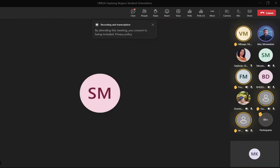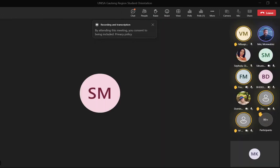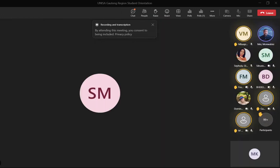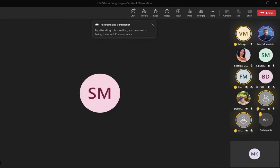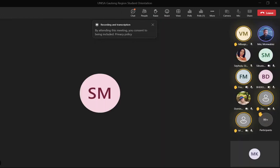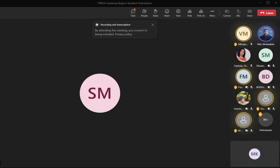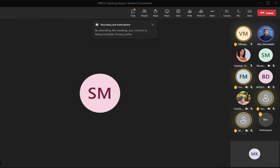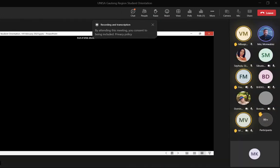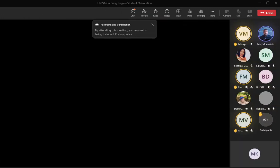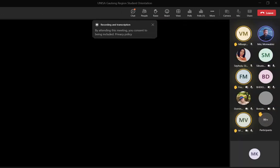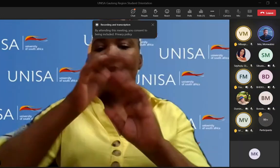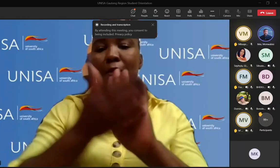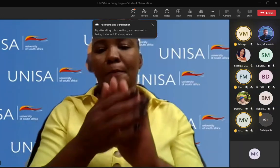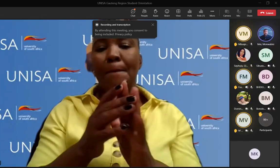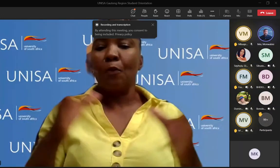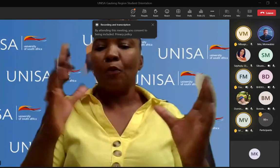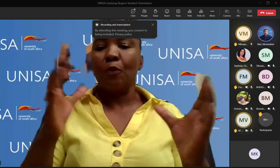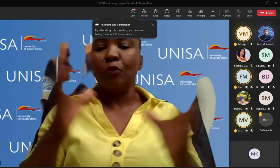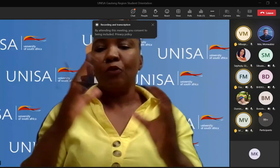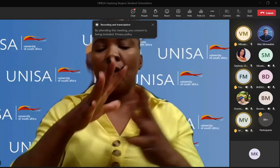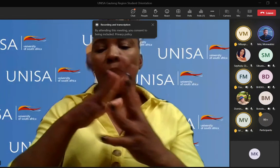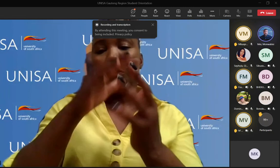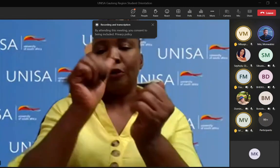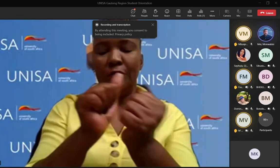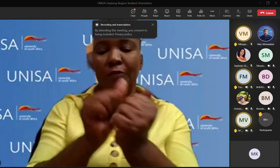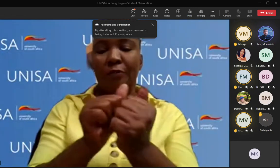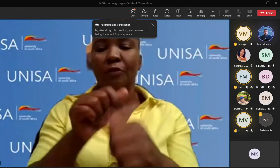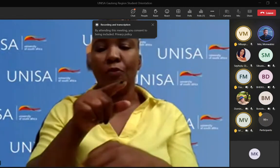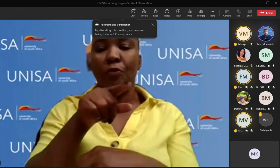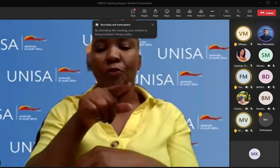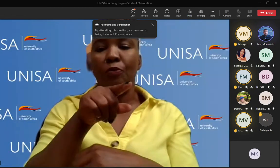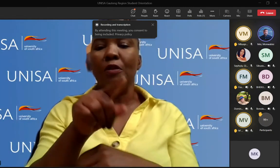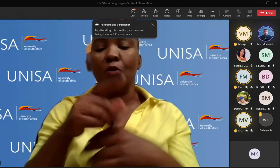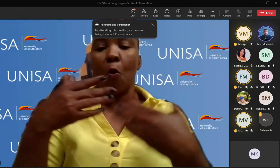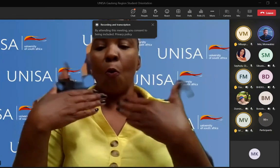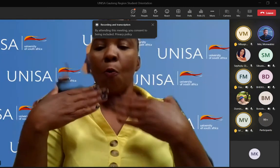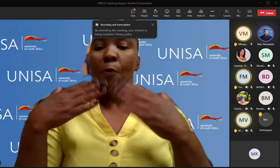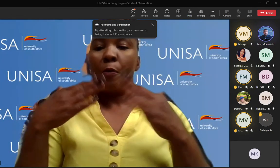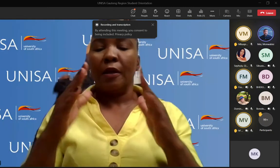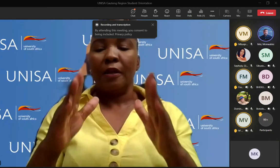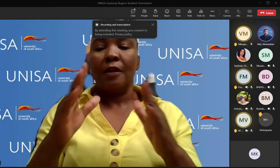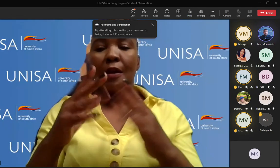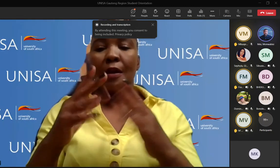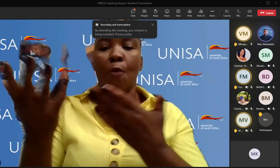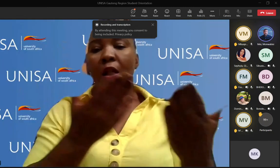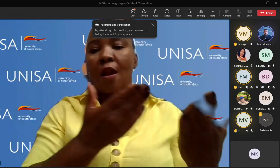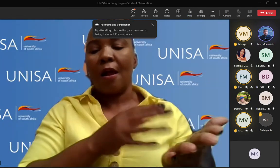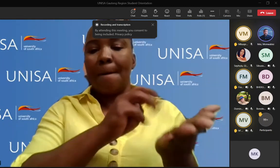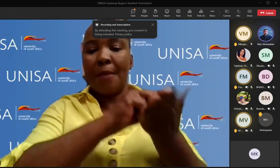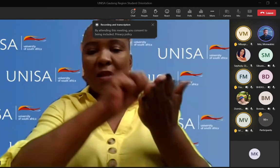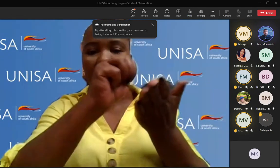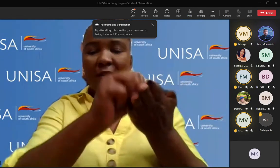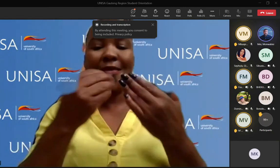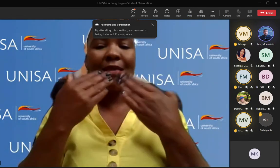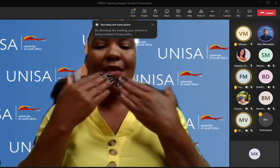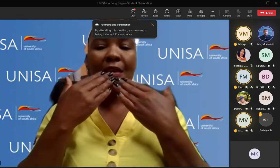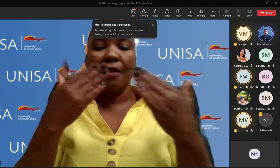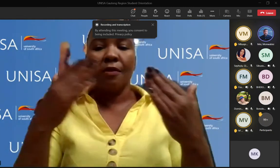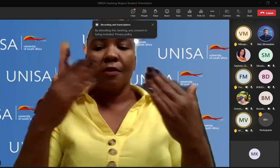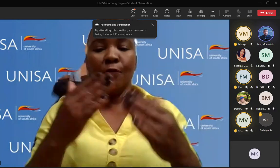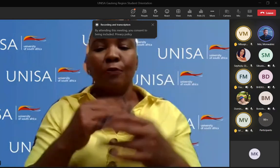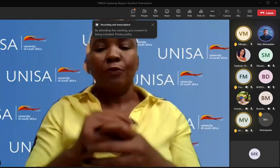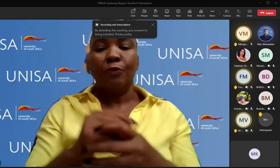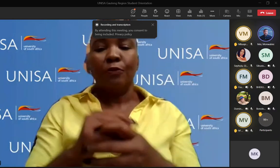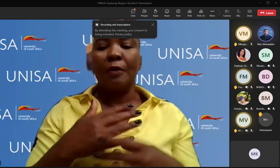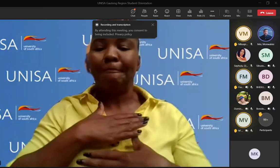of our Workshop just with you just with your opening and welcoming message thank you sir and we appreciate that very much